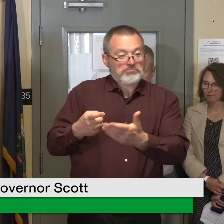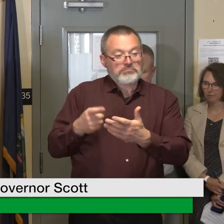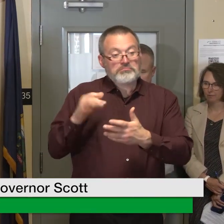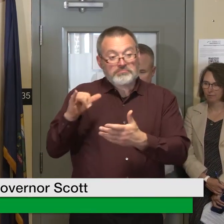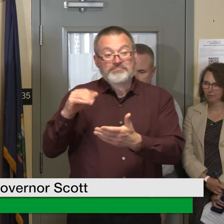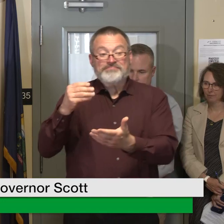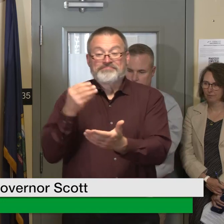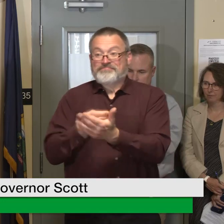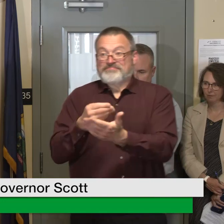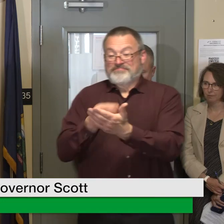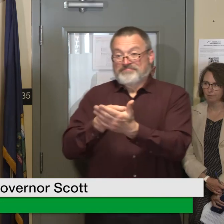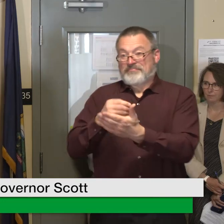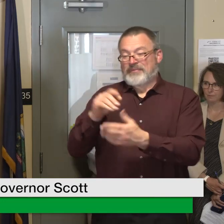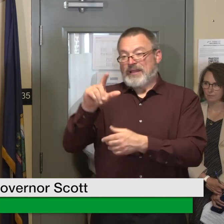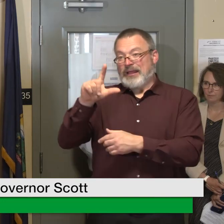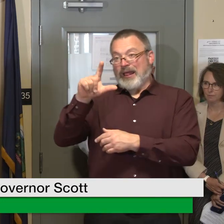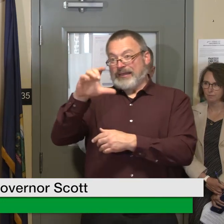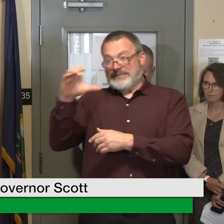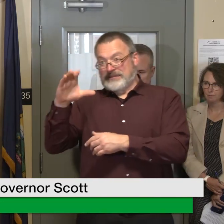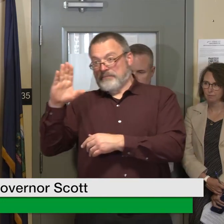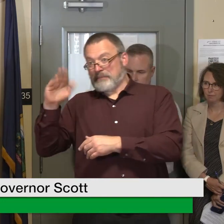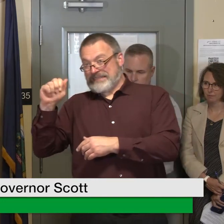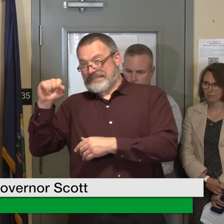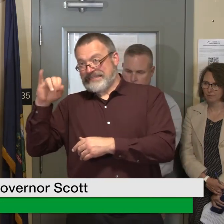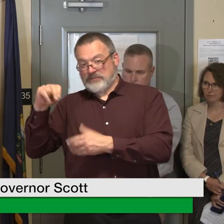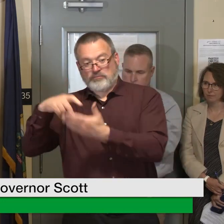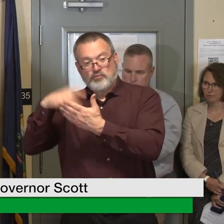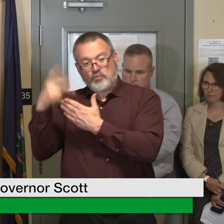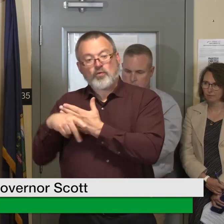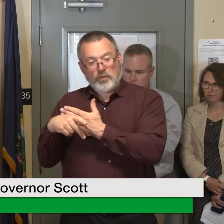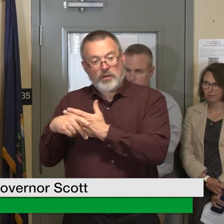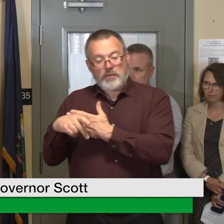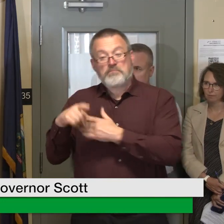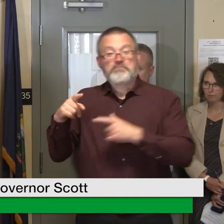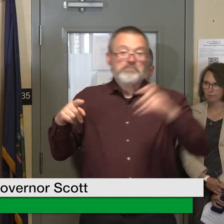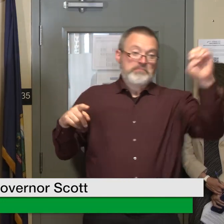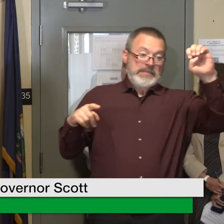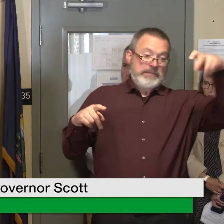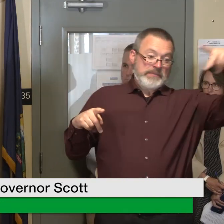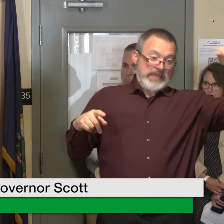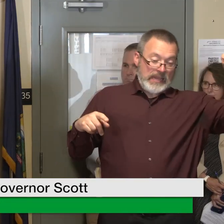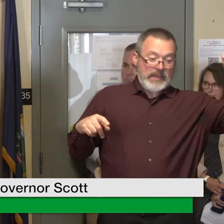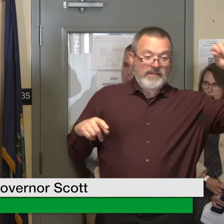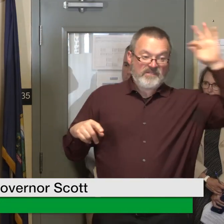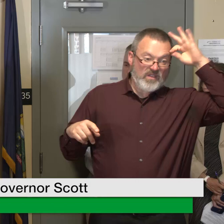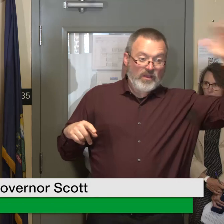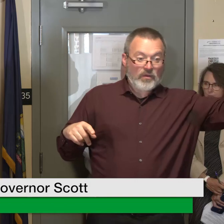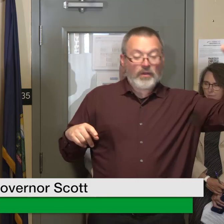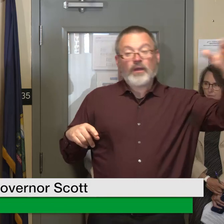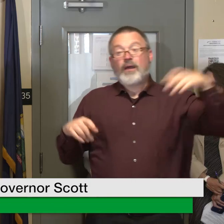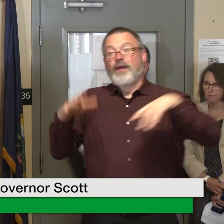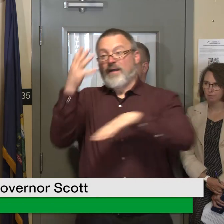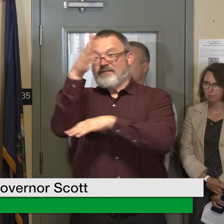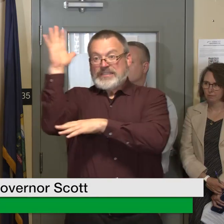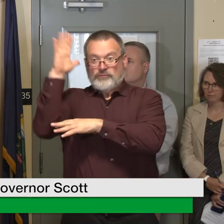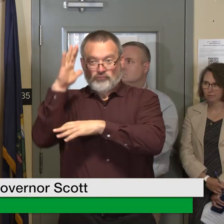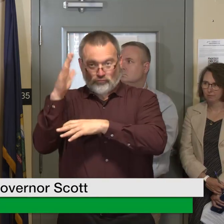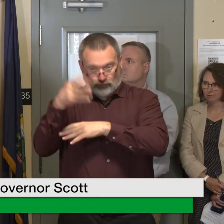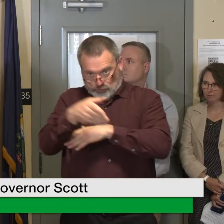and the Environmental Protection Agency. The Department of Fish and Wildlife at ANR has been working with farmers